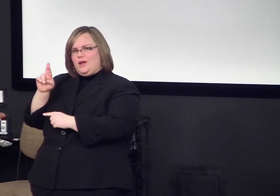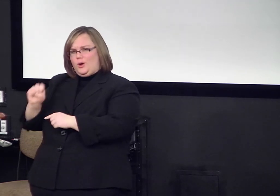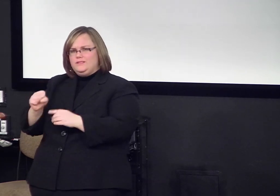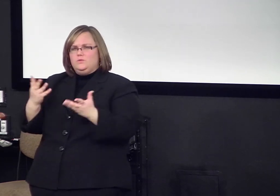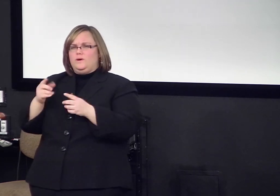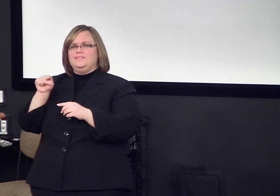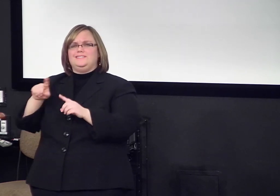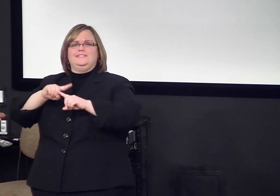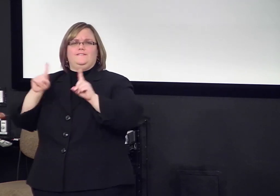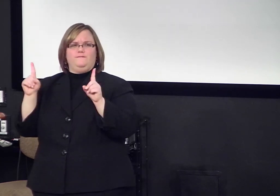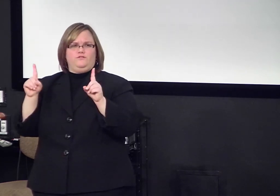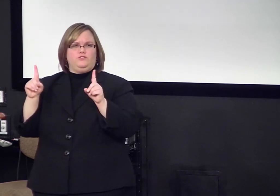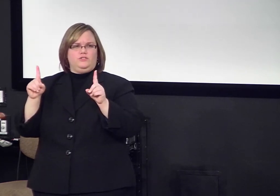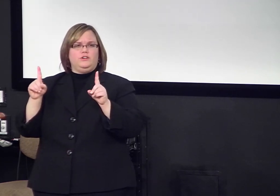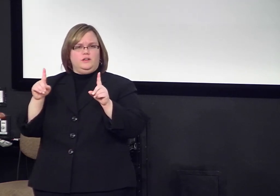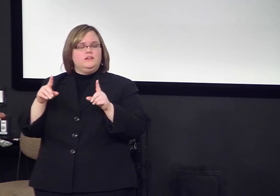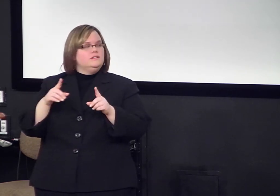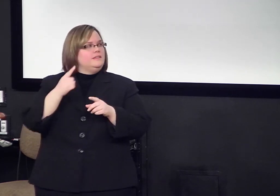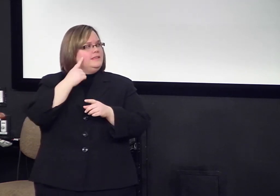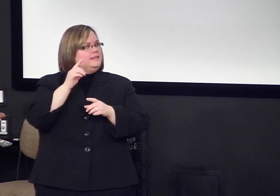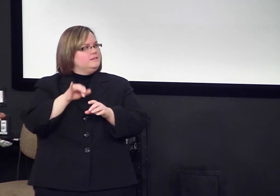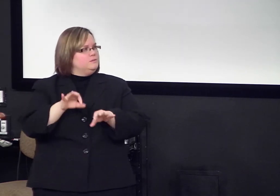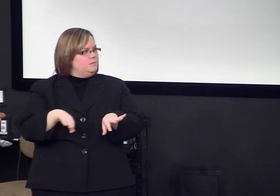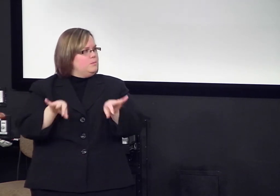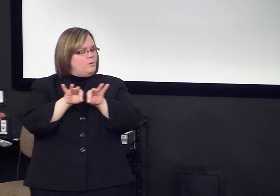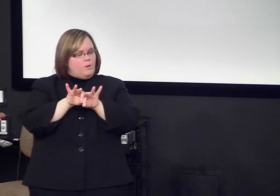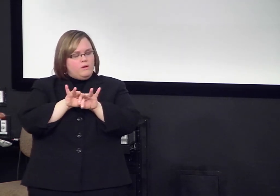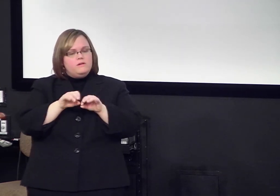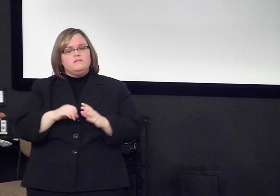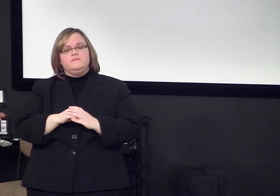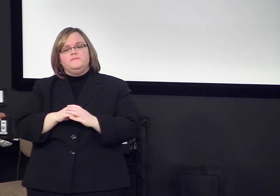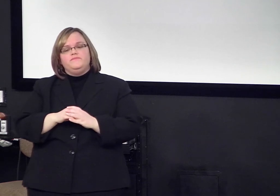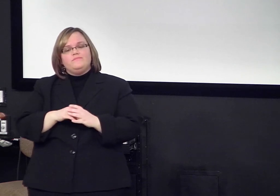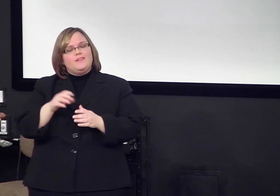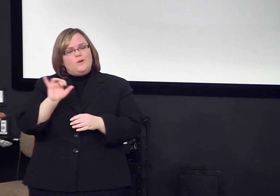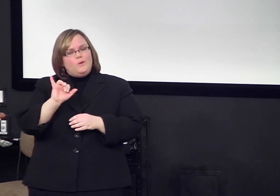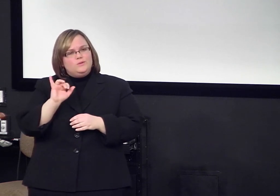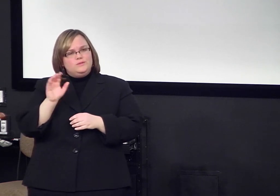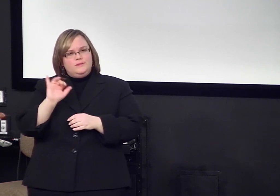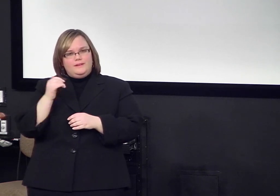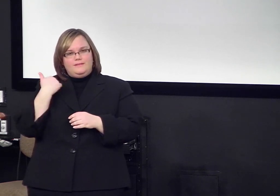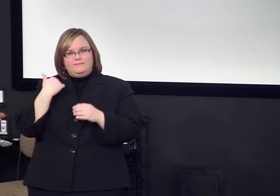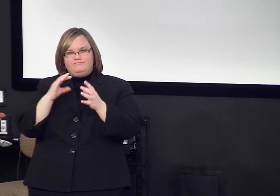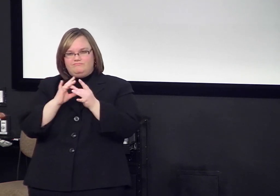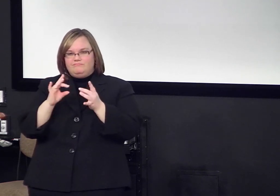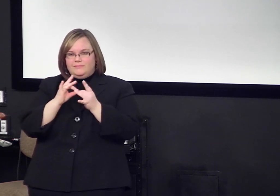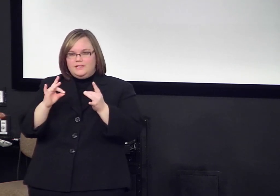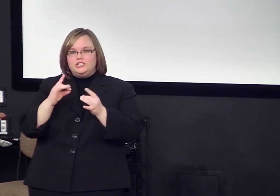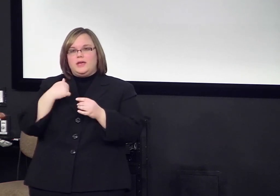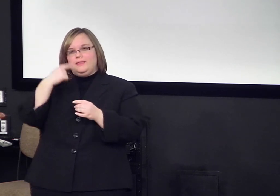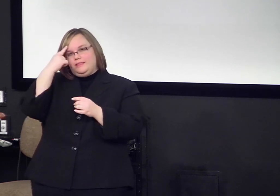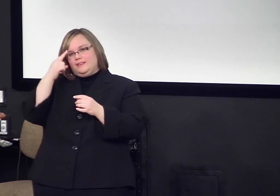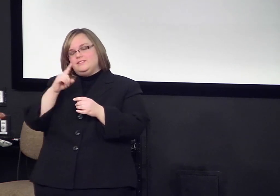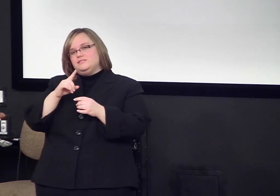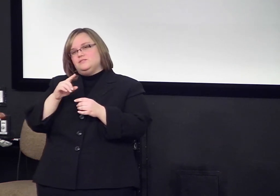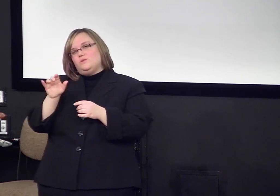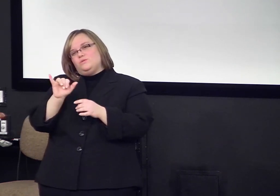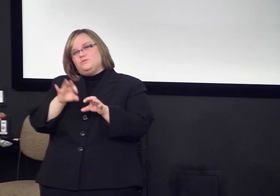in both community interpreting assignments and then also in video relay service provision, and how they're